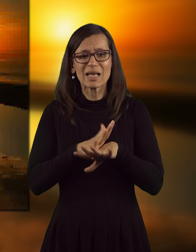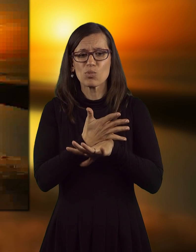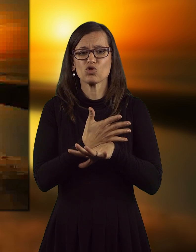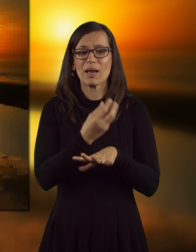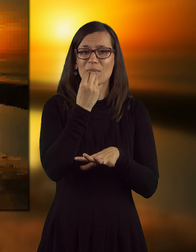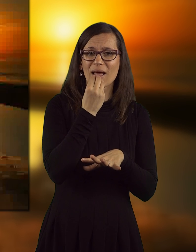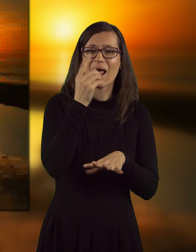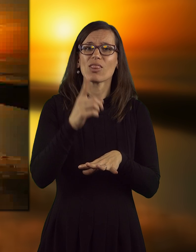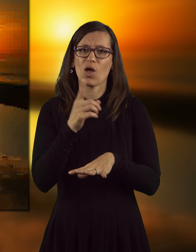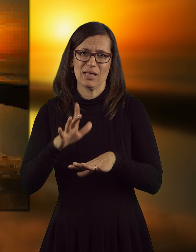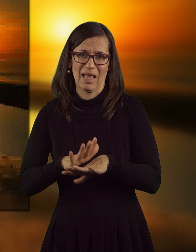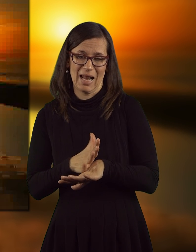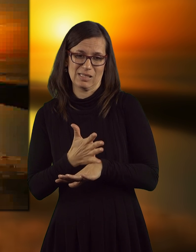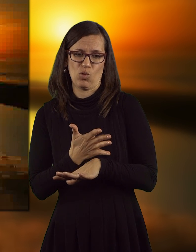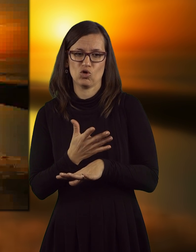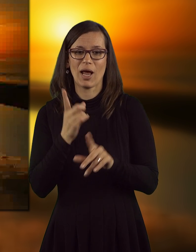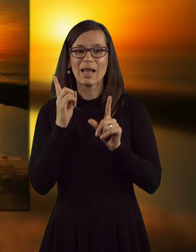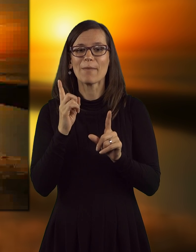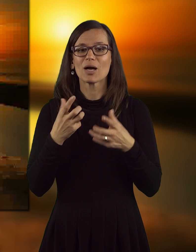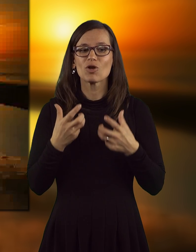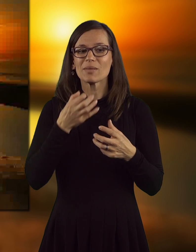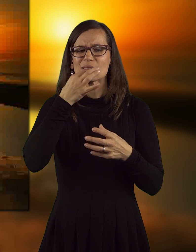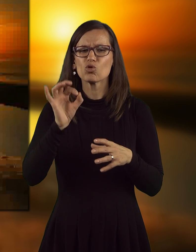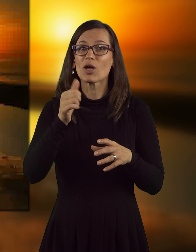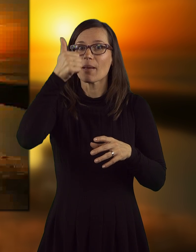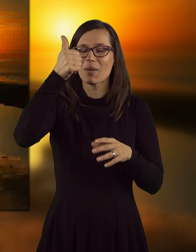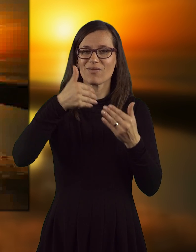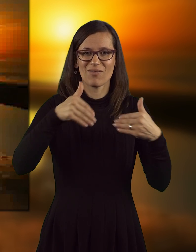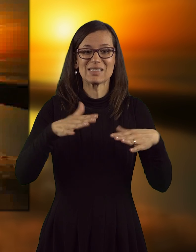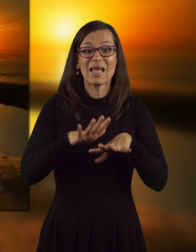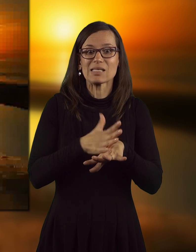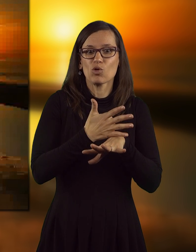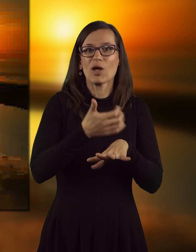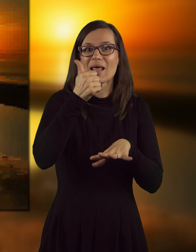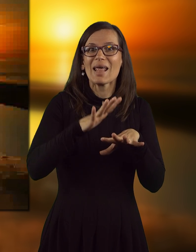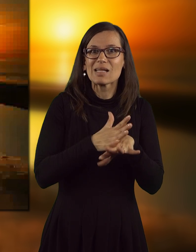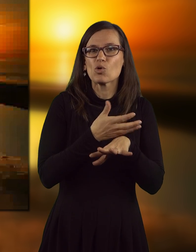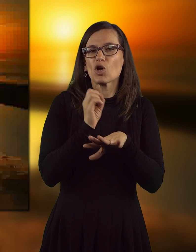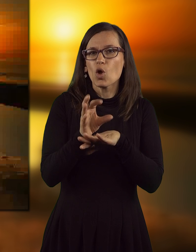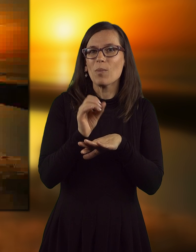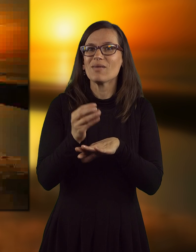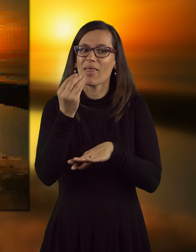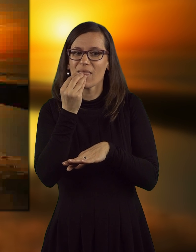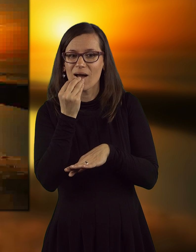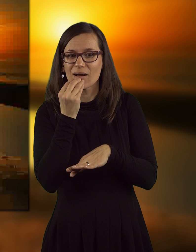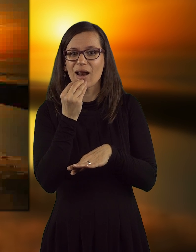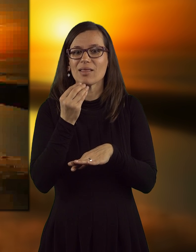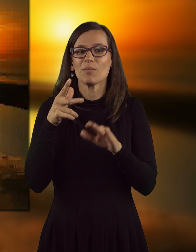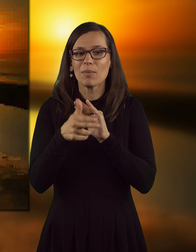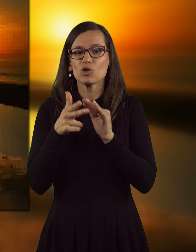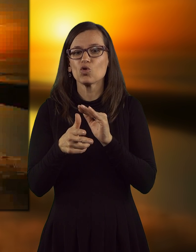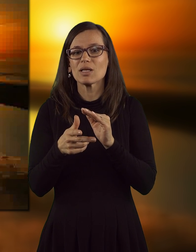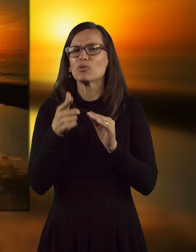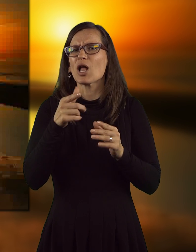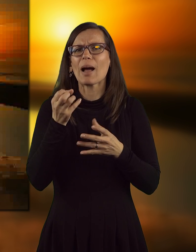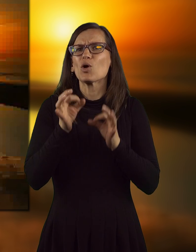to work on your food and your mood, but mostly I want you to work on your mood, because it is your mood that keeps the food from going where the